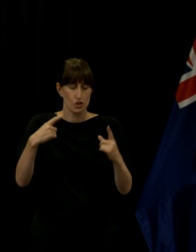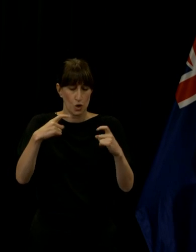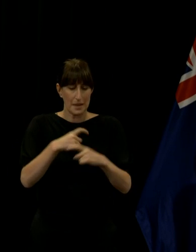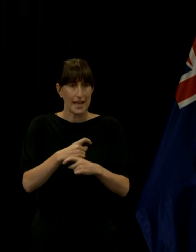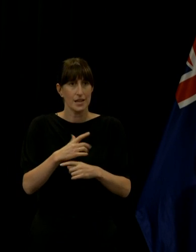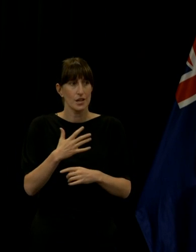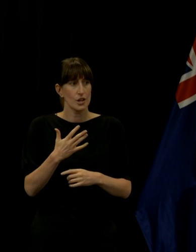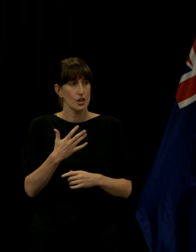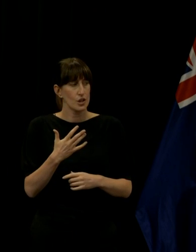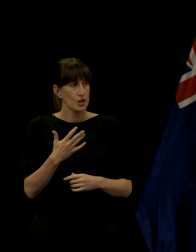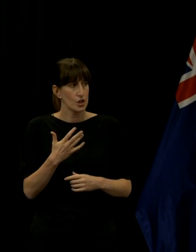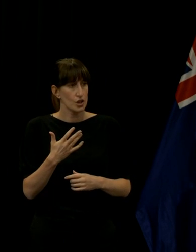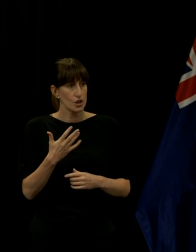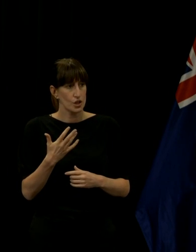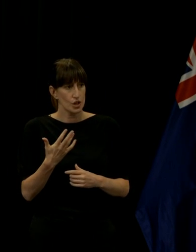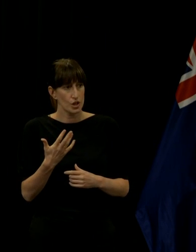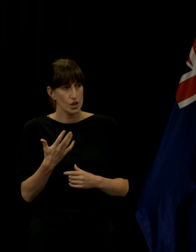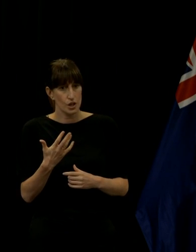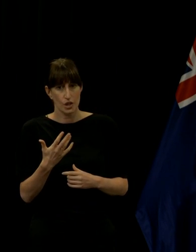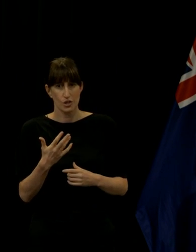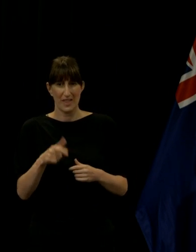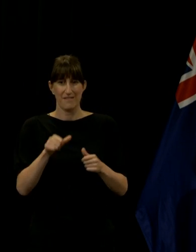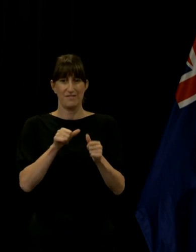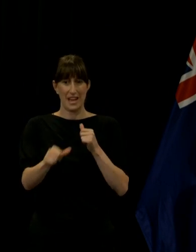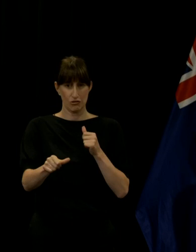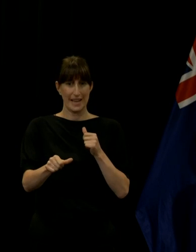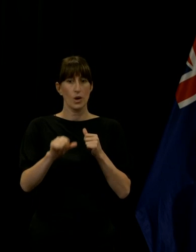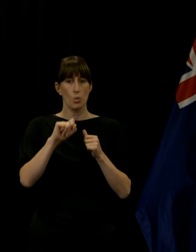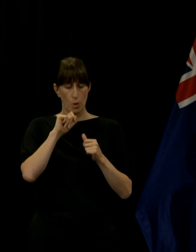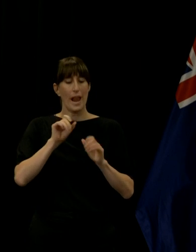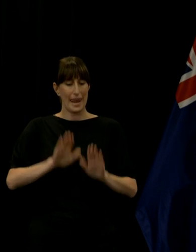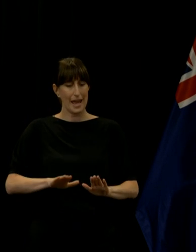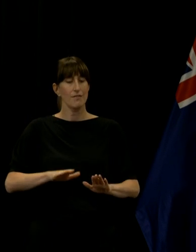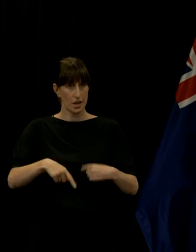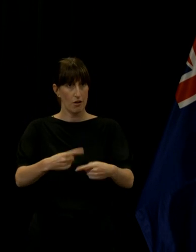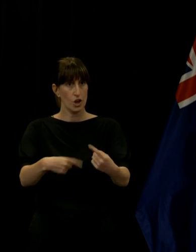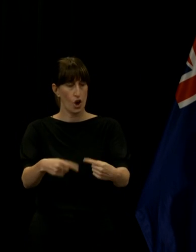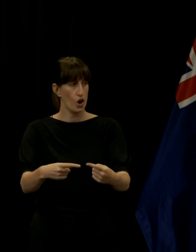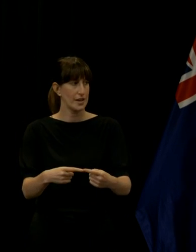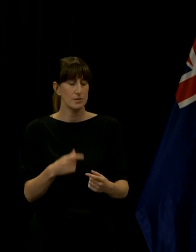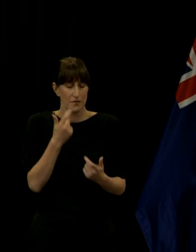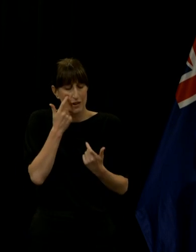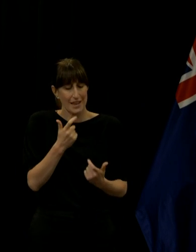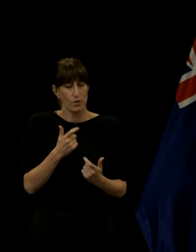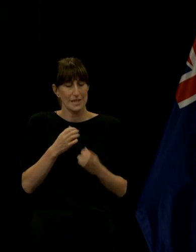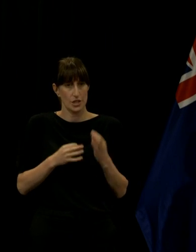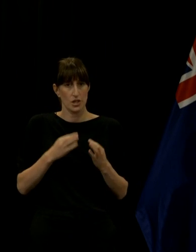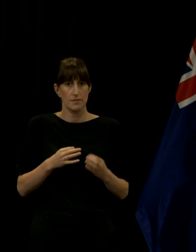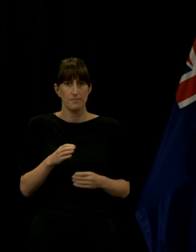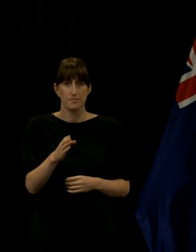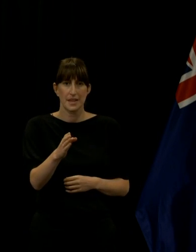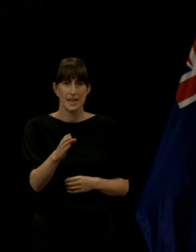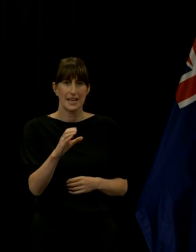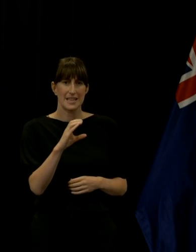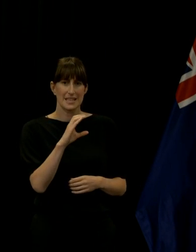off exceeded the benefits of the shutdown, so it was a very careful decision. You came out today and said they were